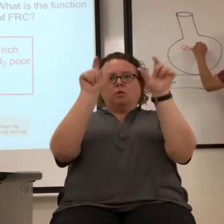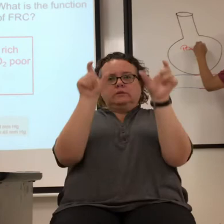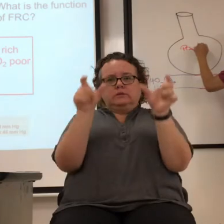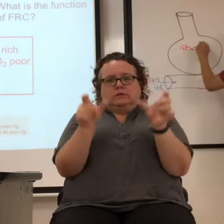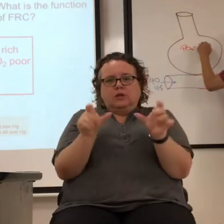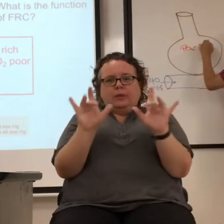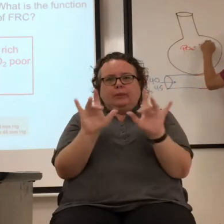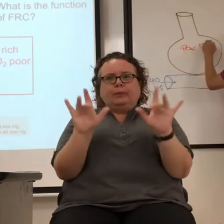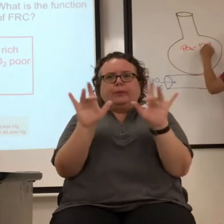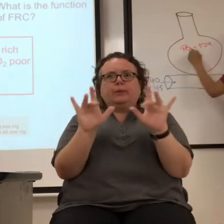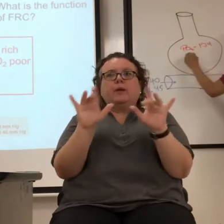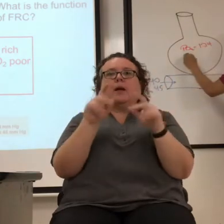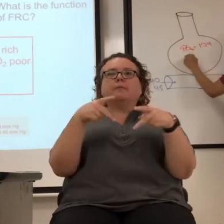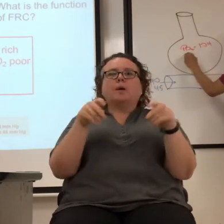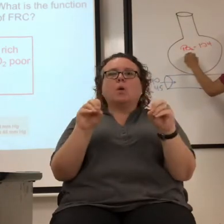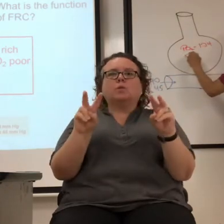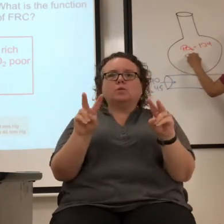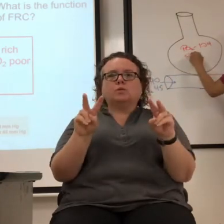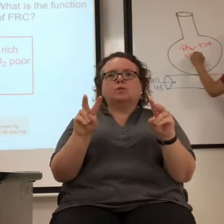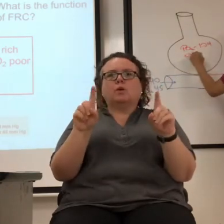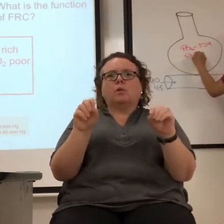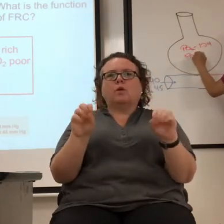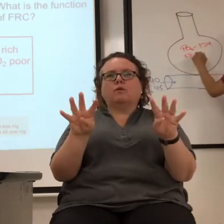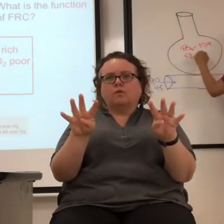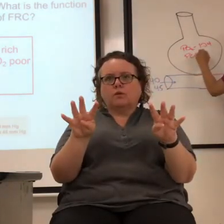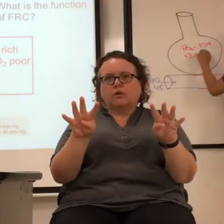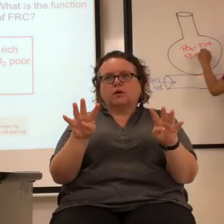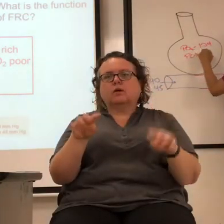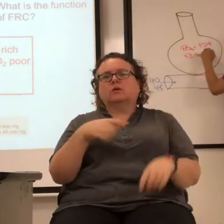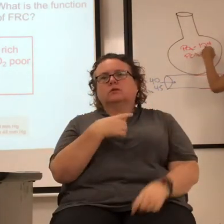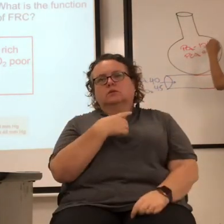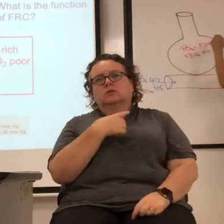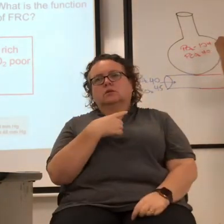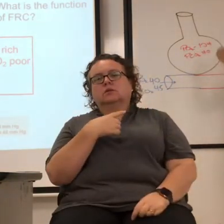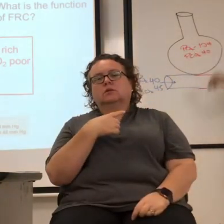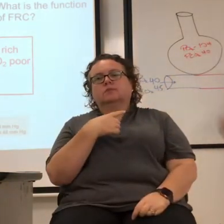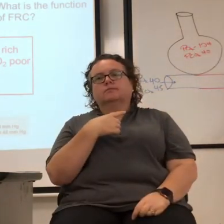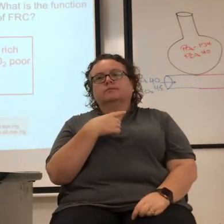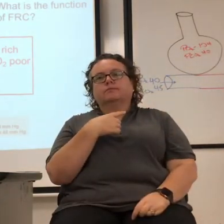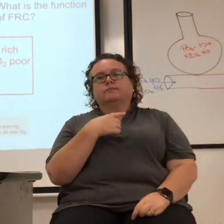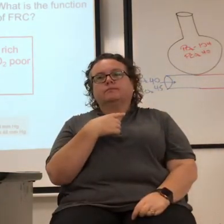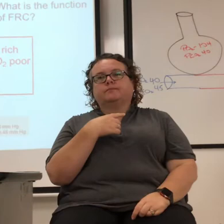PO2 104, PCO2